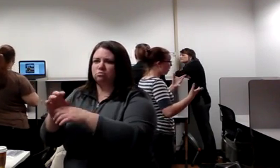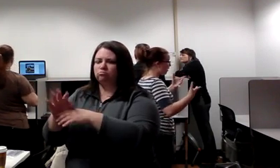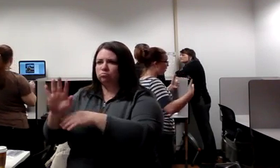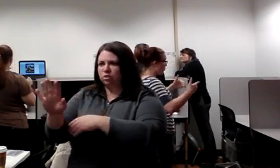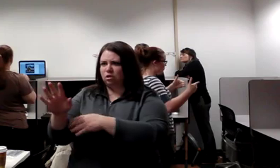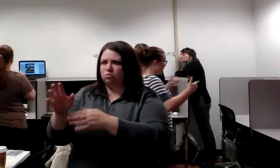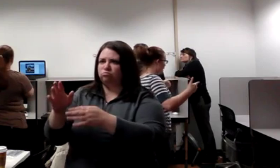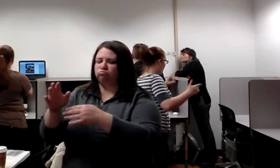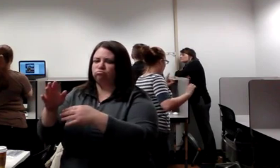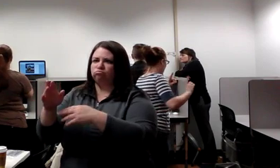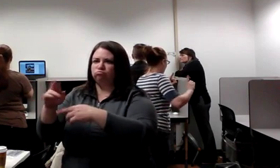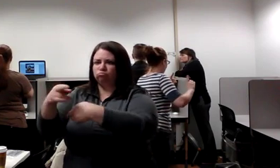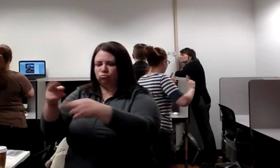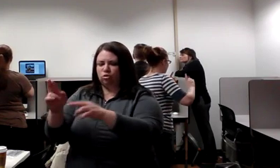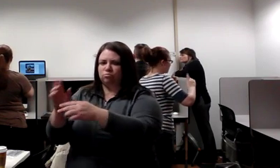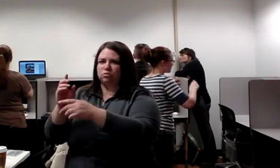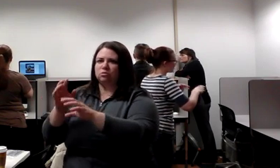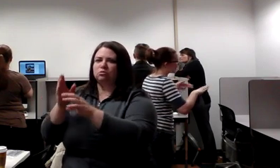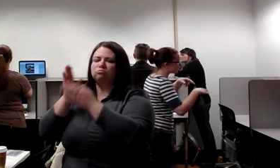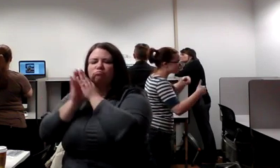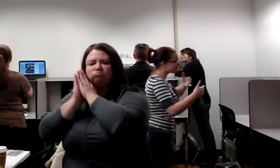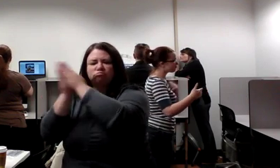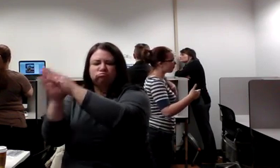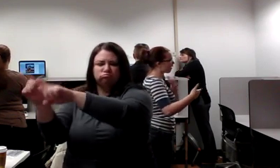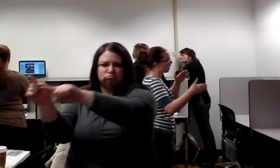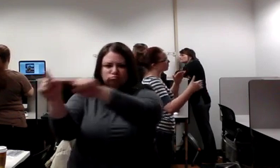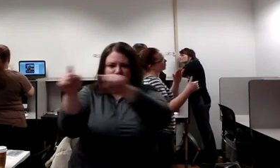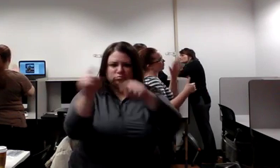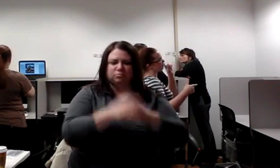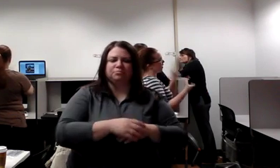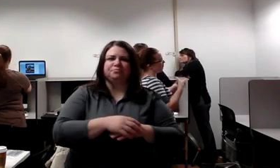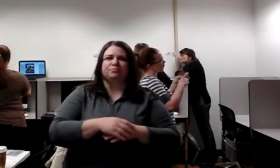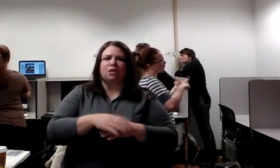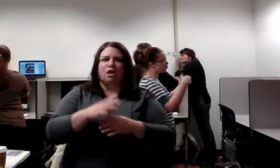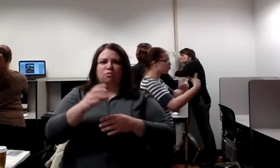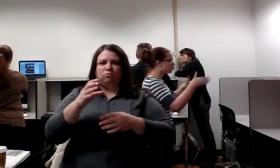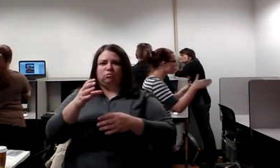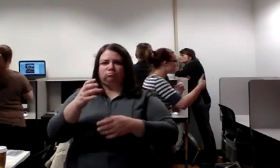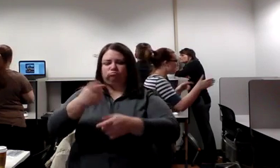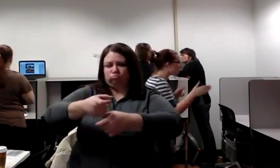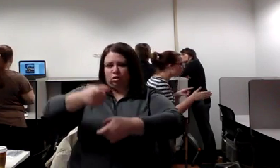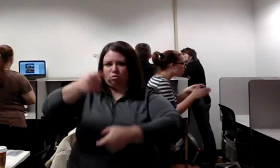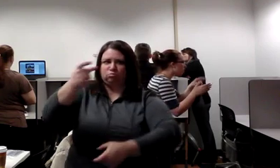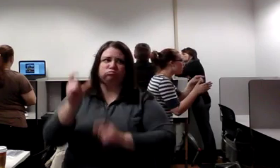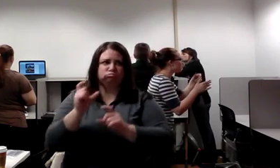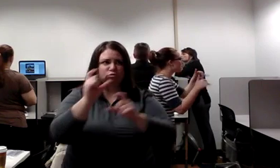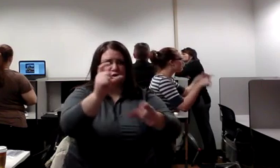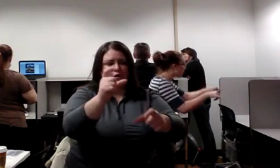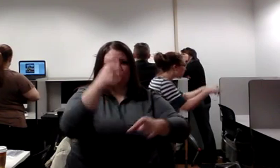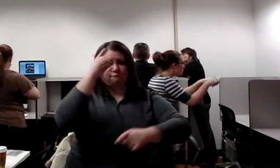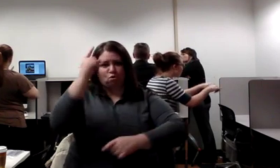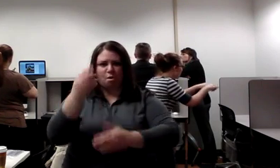with. And I would walk the 7 miles across town every Sunday night to get one good meal a week at the Hare Krishna